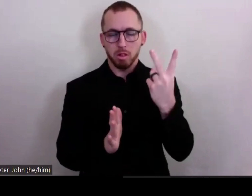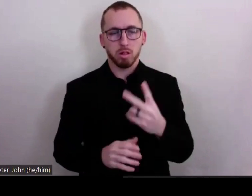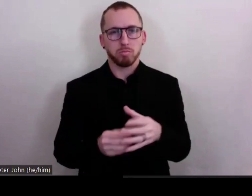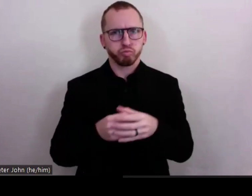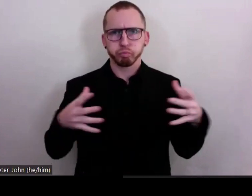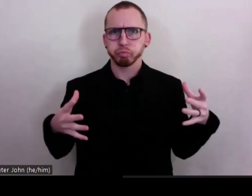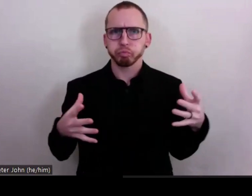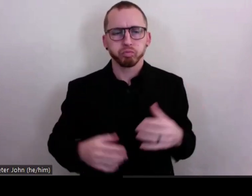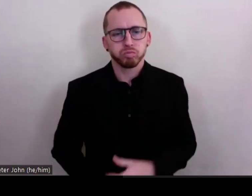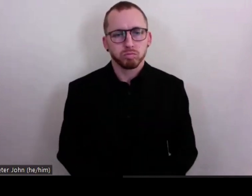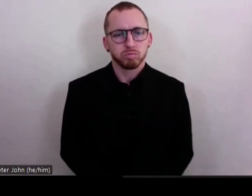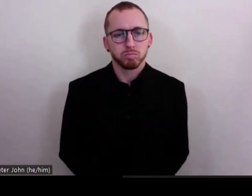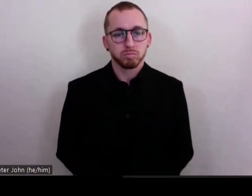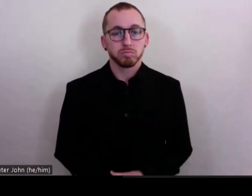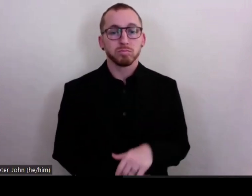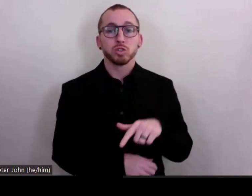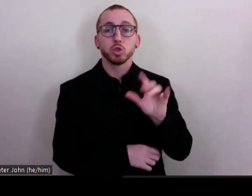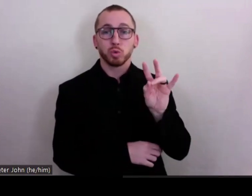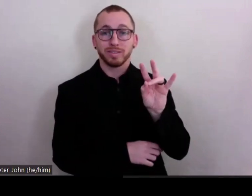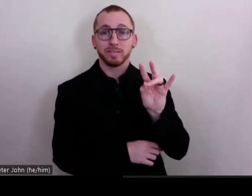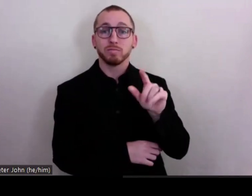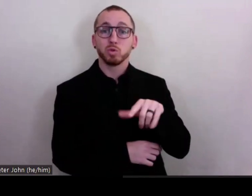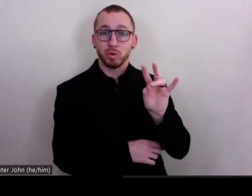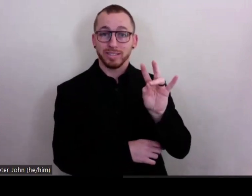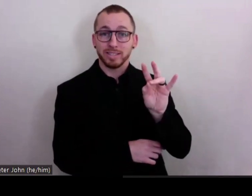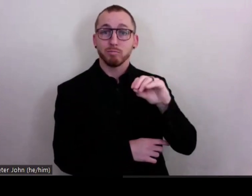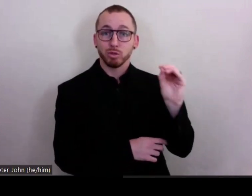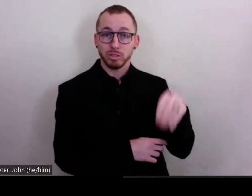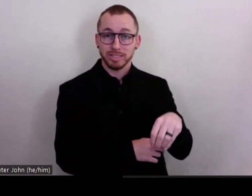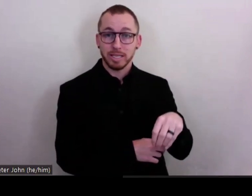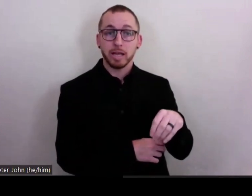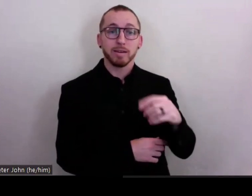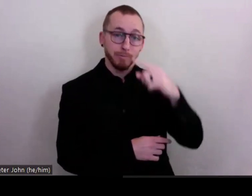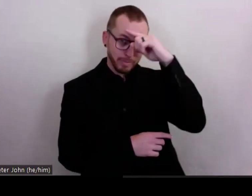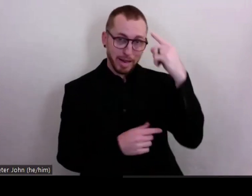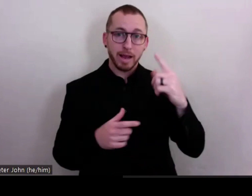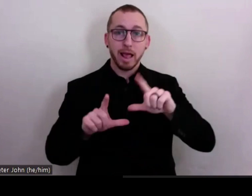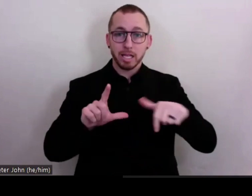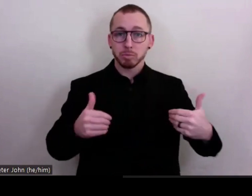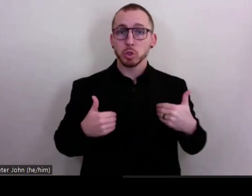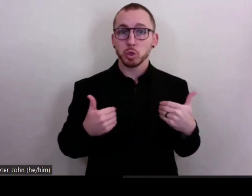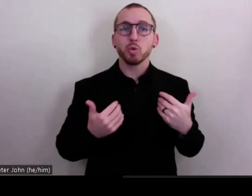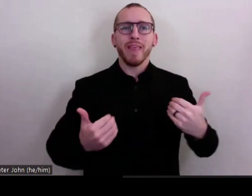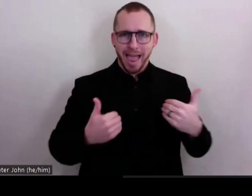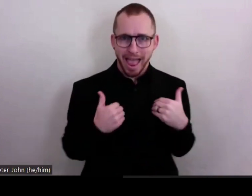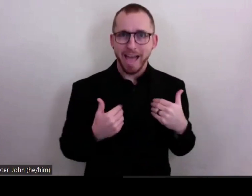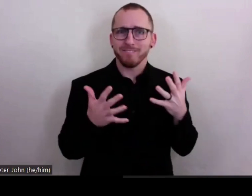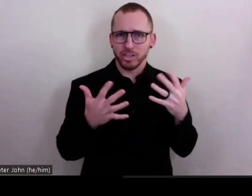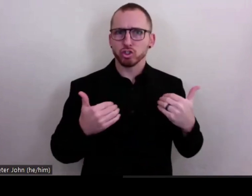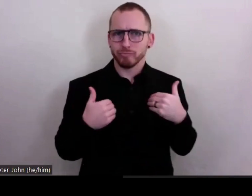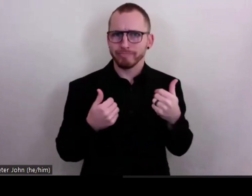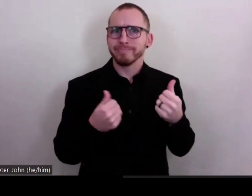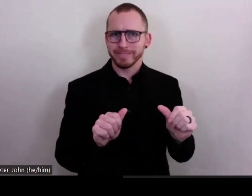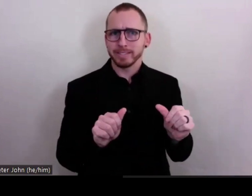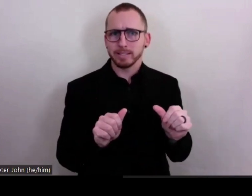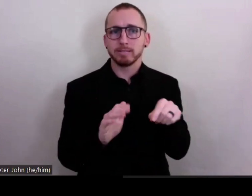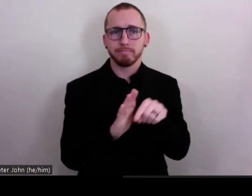LGBTQ youth who had a suicide attempt. And